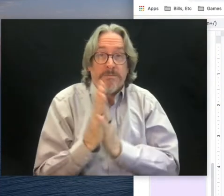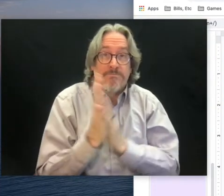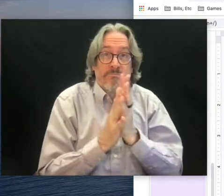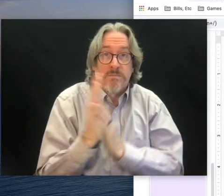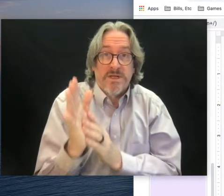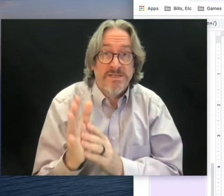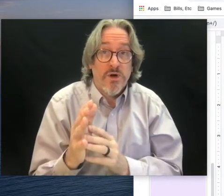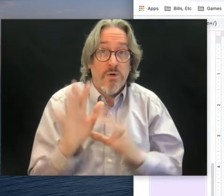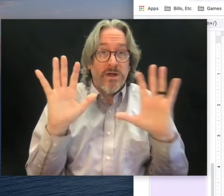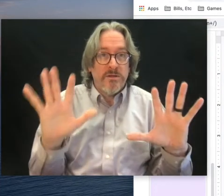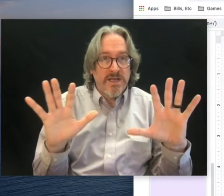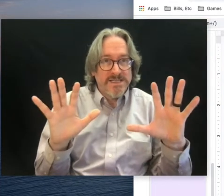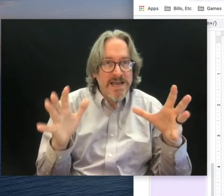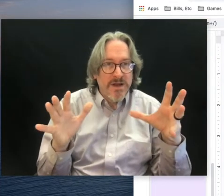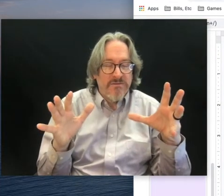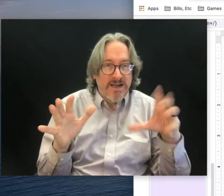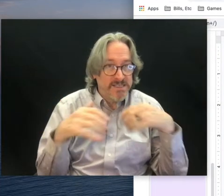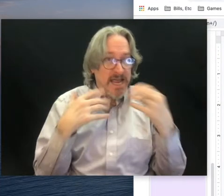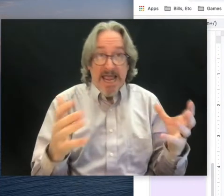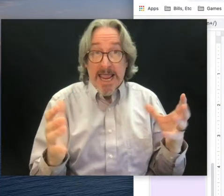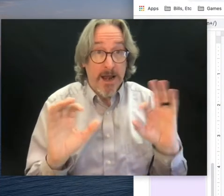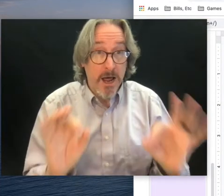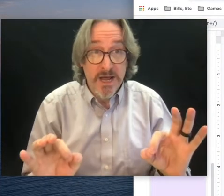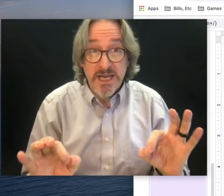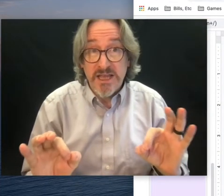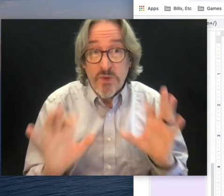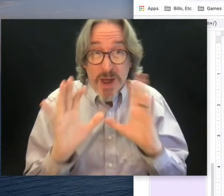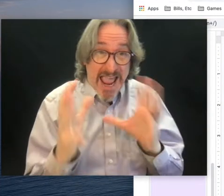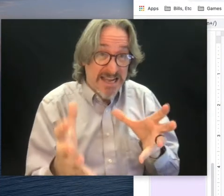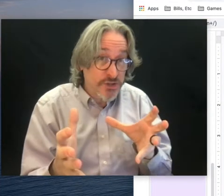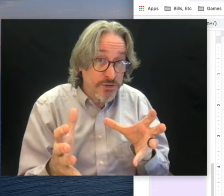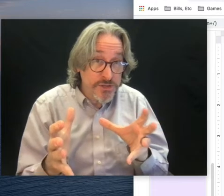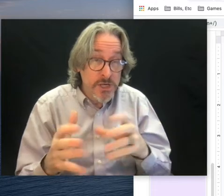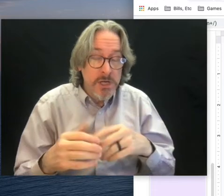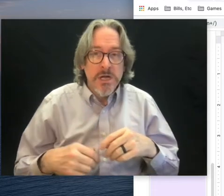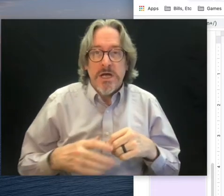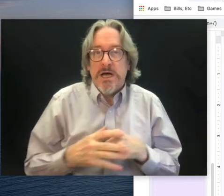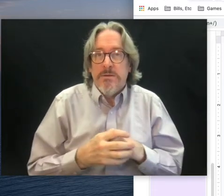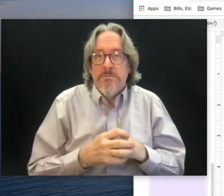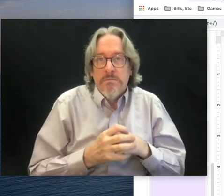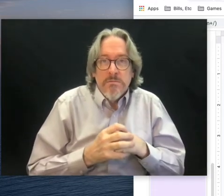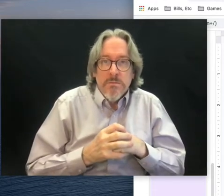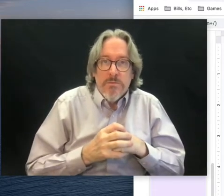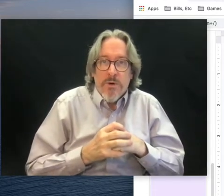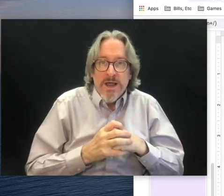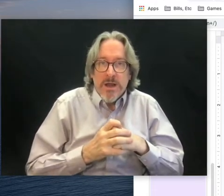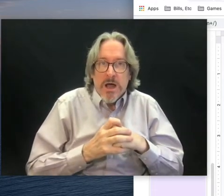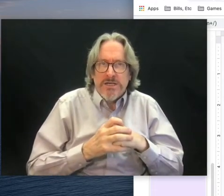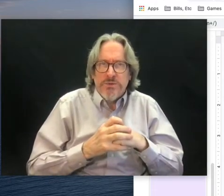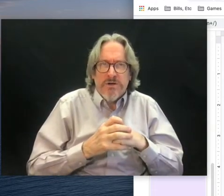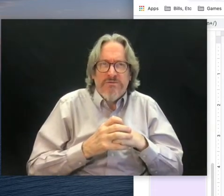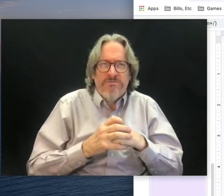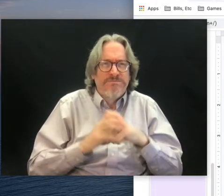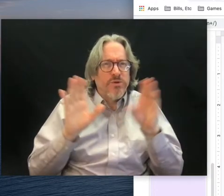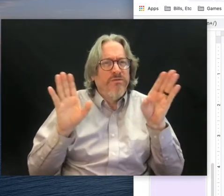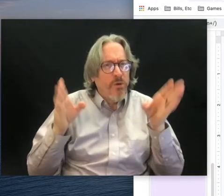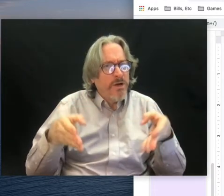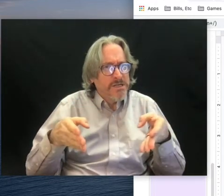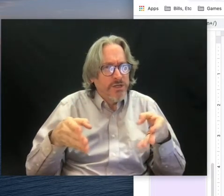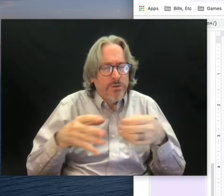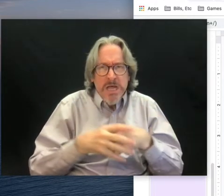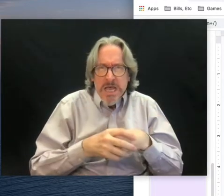Okay. So the assignment advice, again, I'm not going to give you answers, um, but I do want to sort